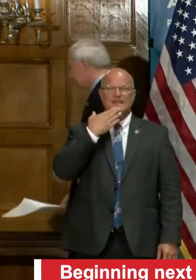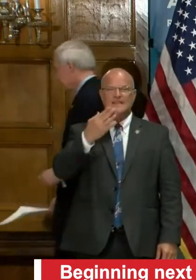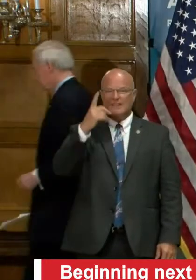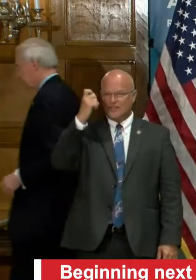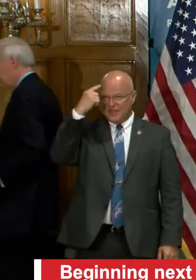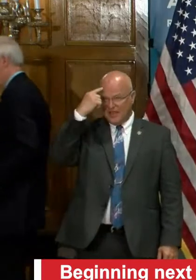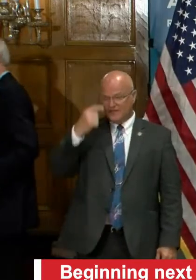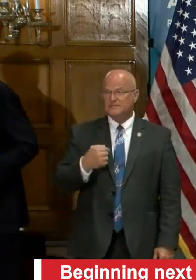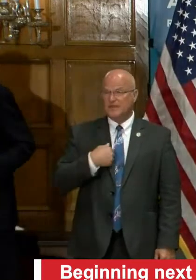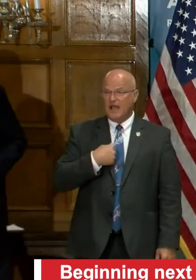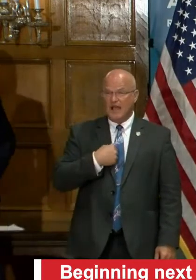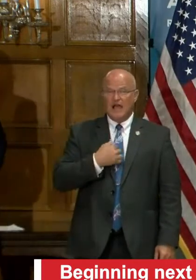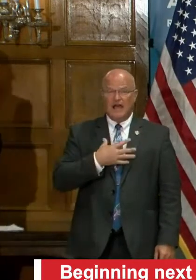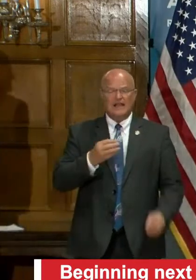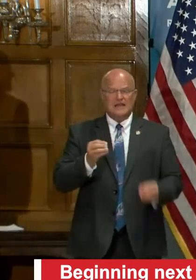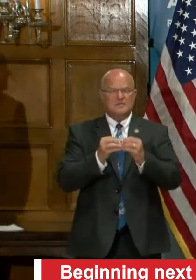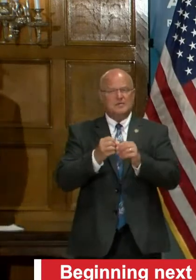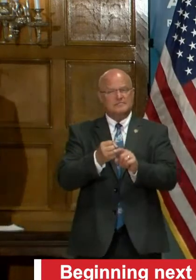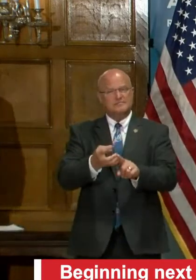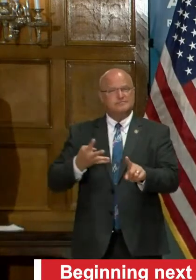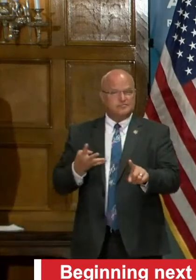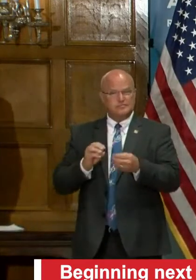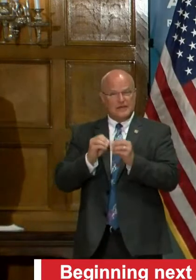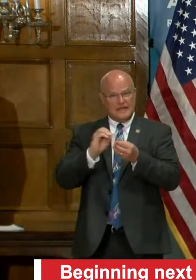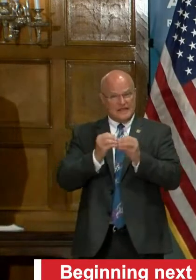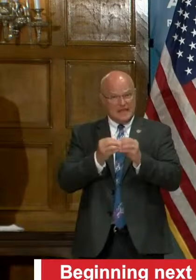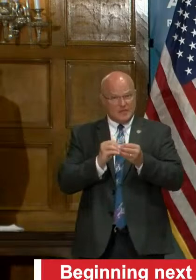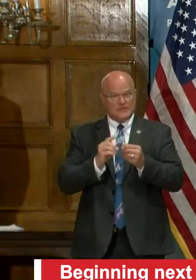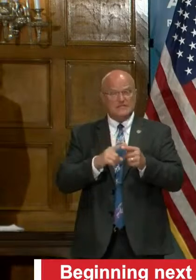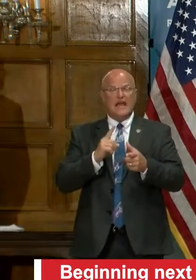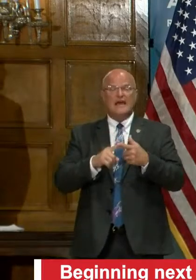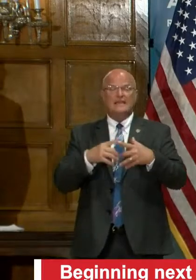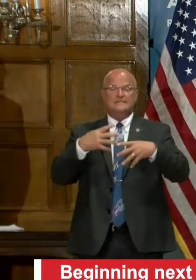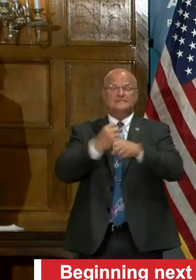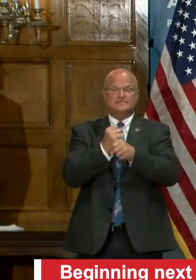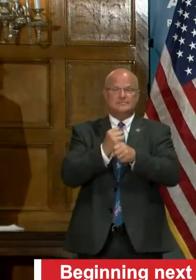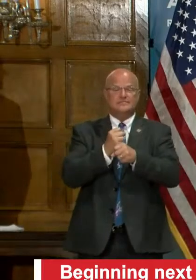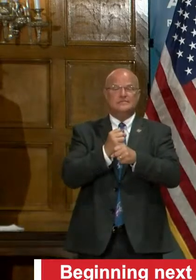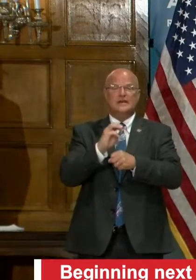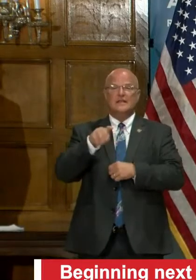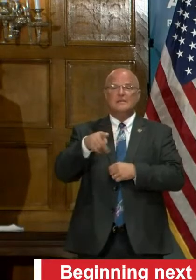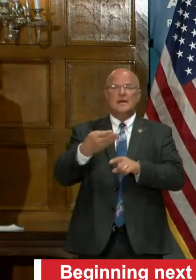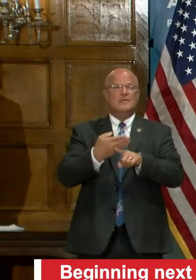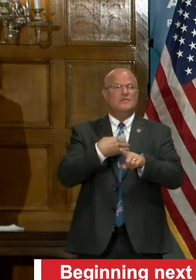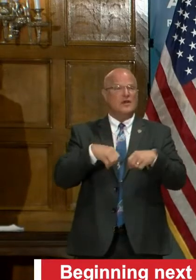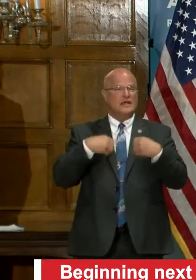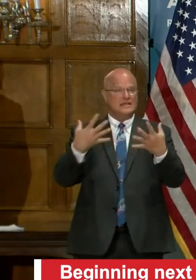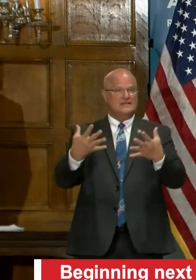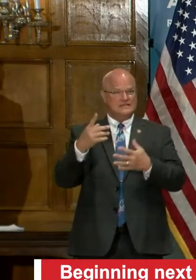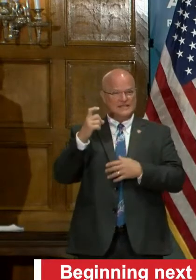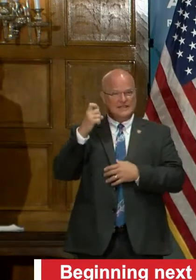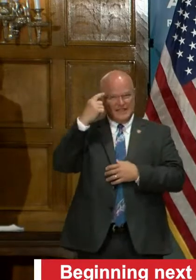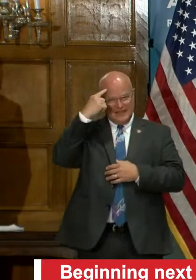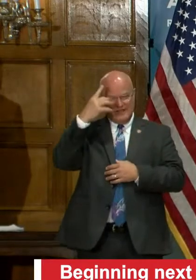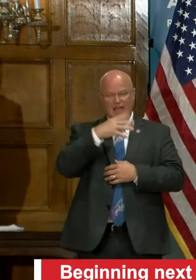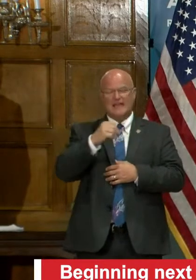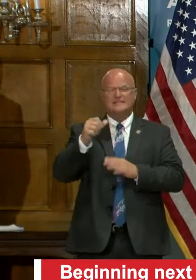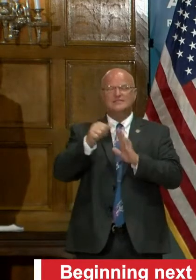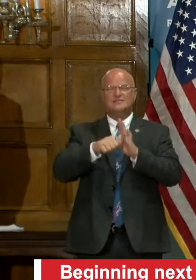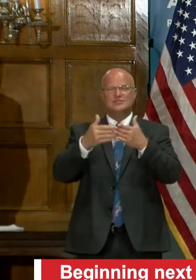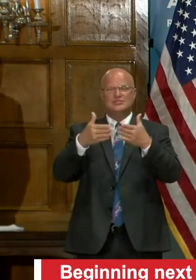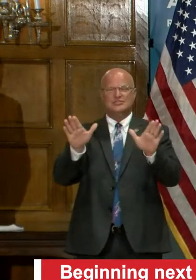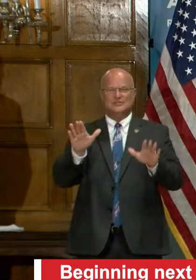Thank you, Governor. I'd like to give a few more details on the numbers and then talk briefly about this map before I turn it back over to you and to the Surgeon